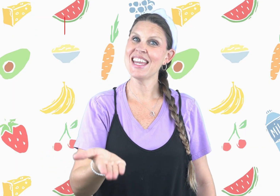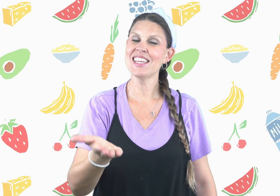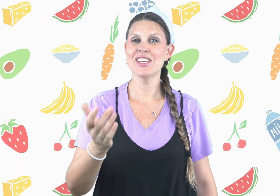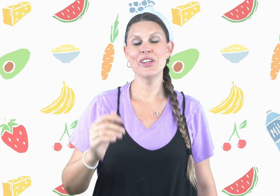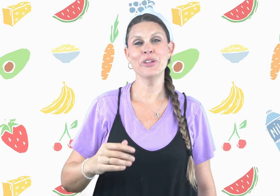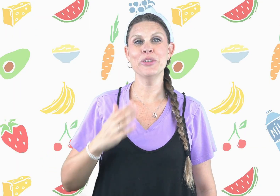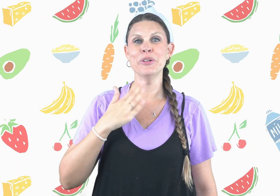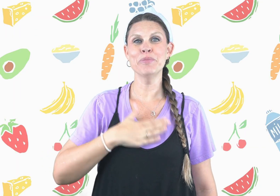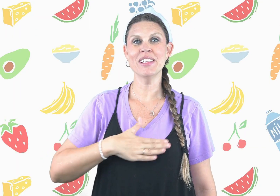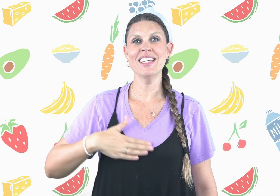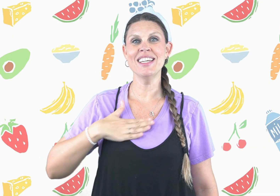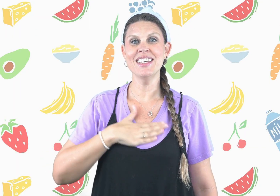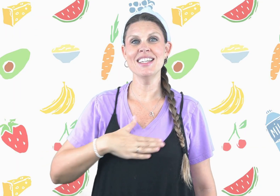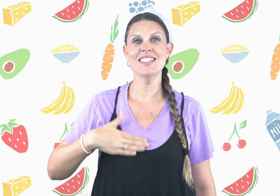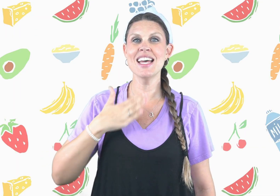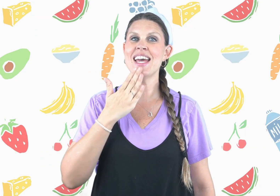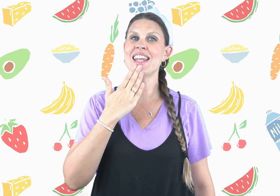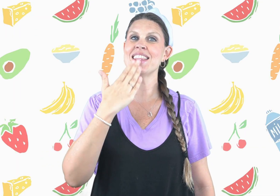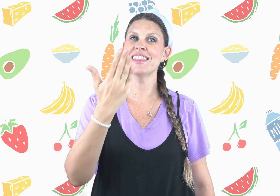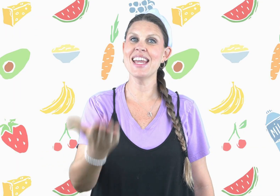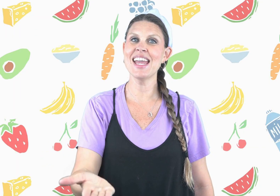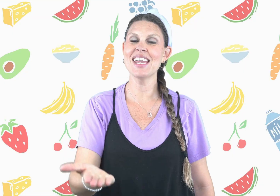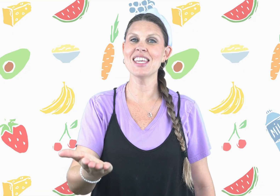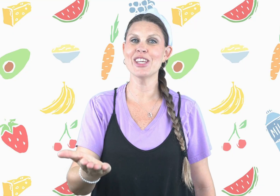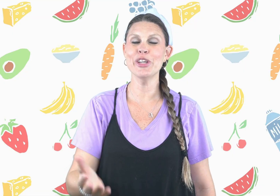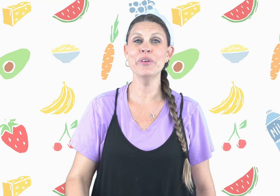thank you, please and thank you